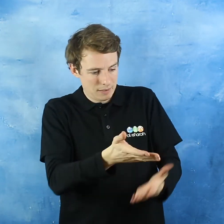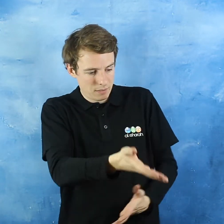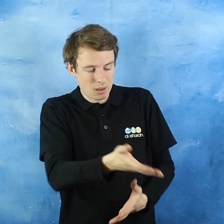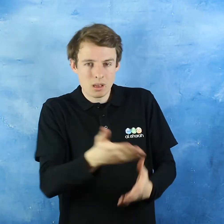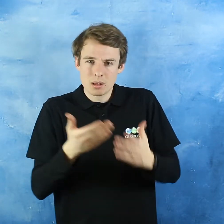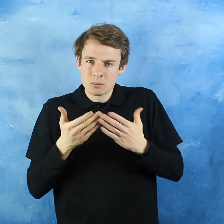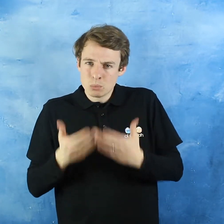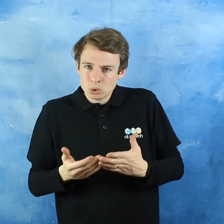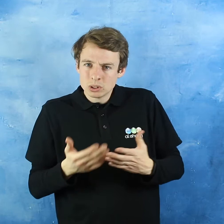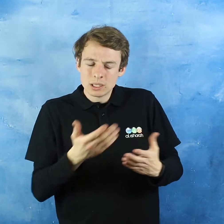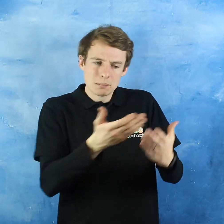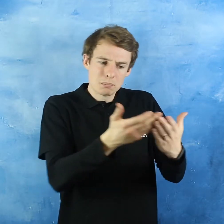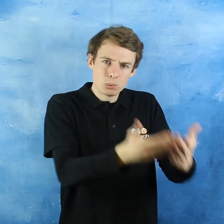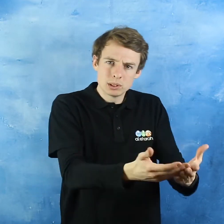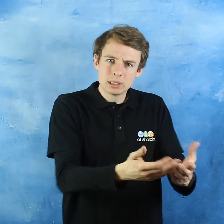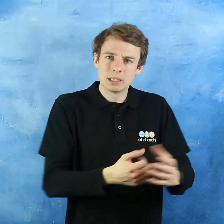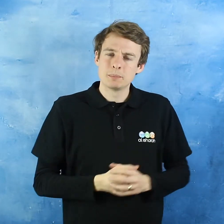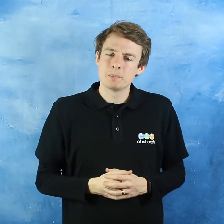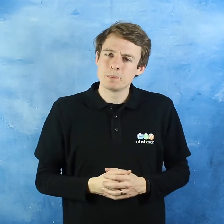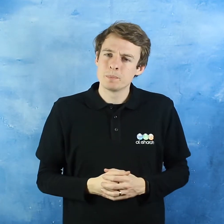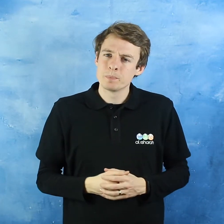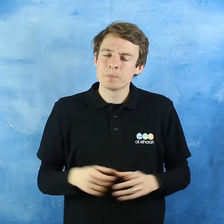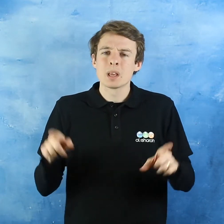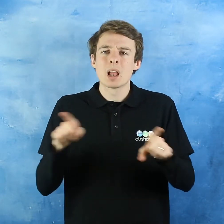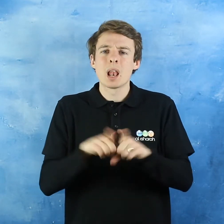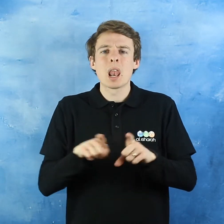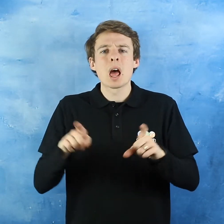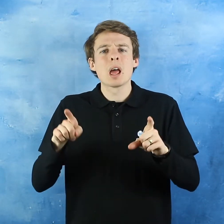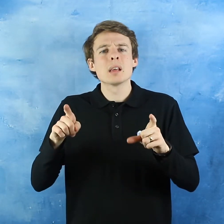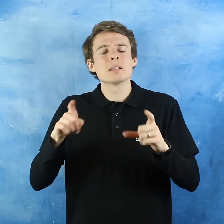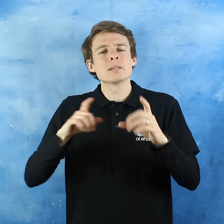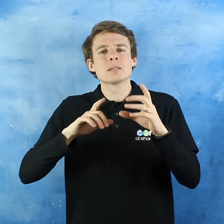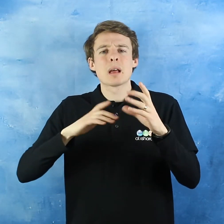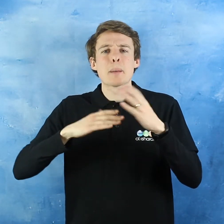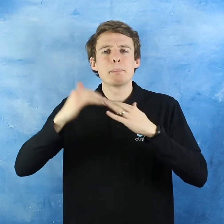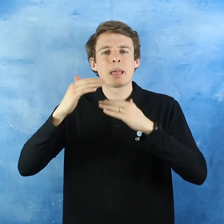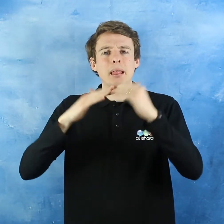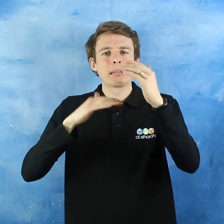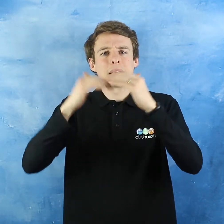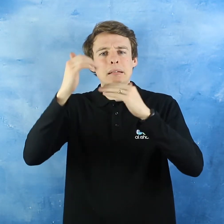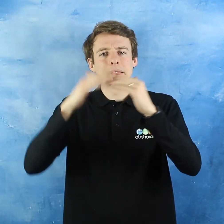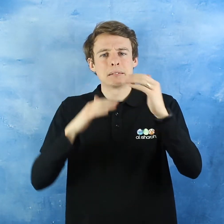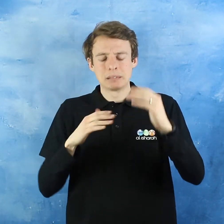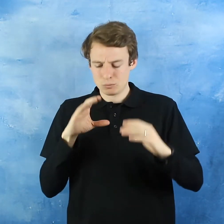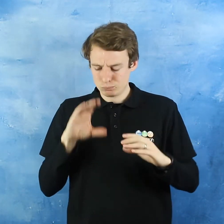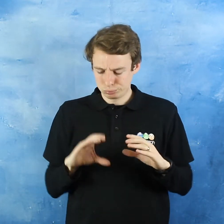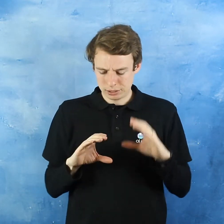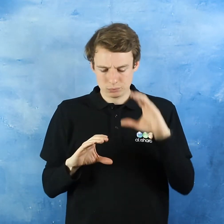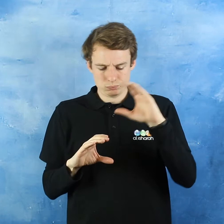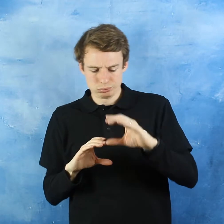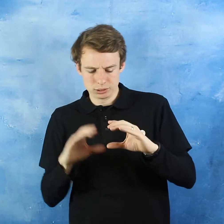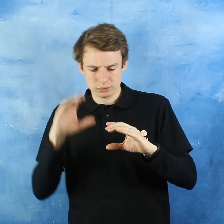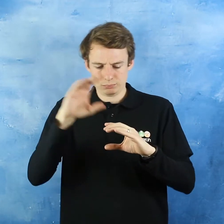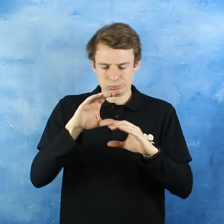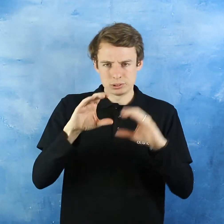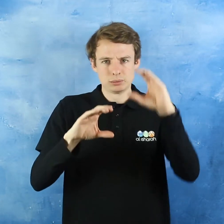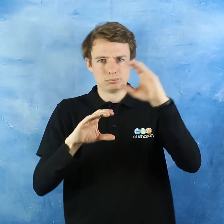Illustrated this by interlacing the fingers of both of his hands. He physically shown that this is